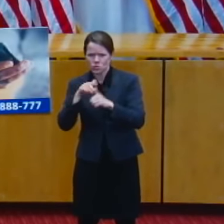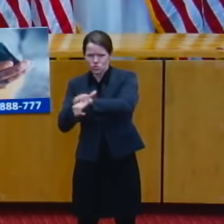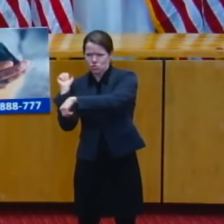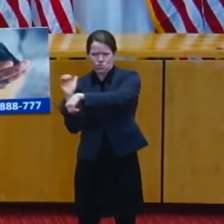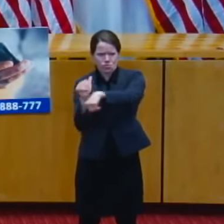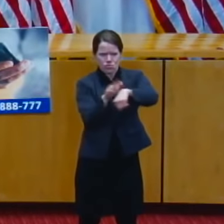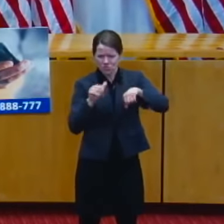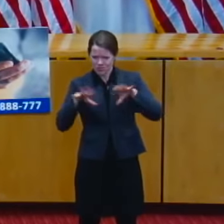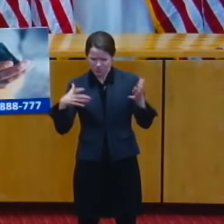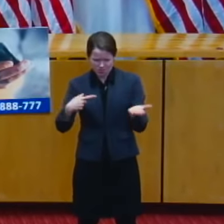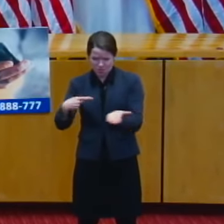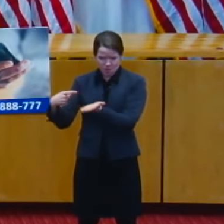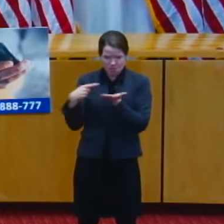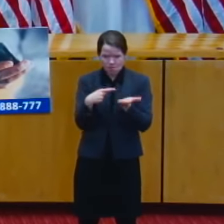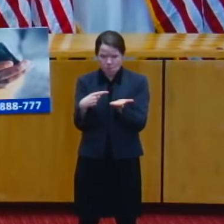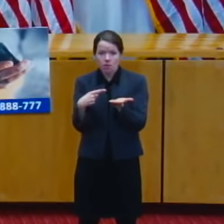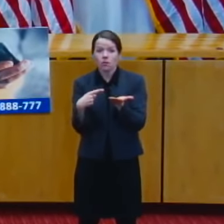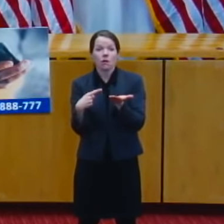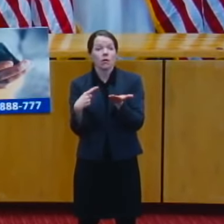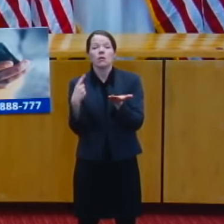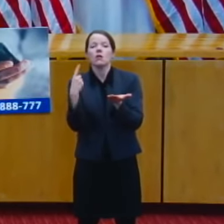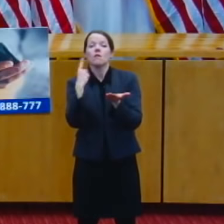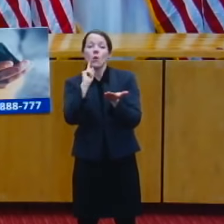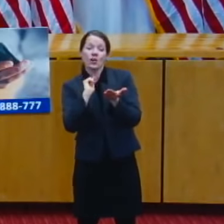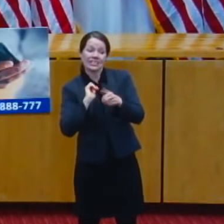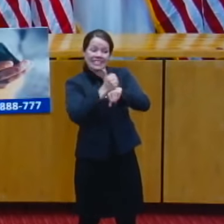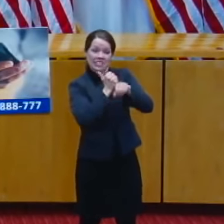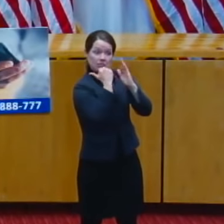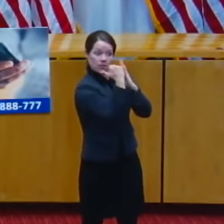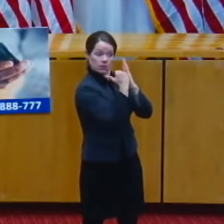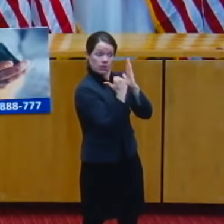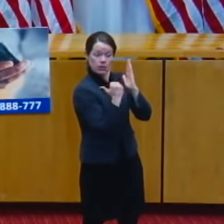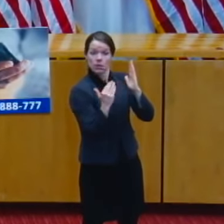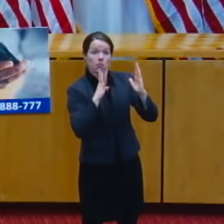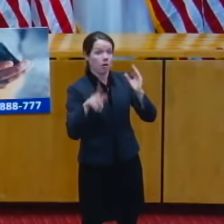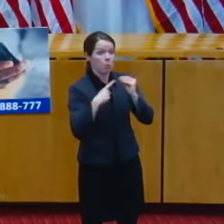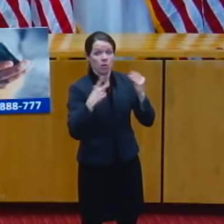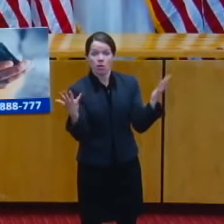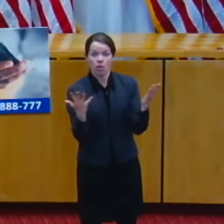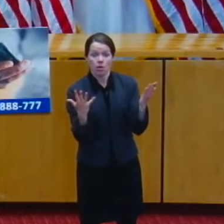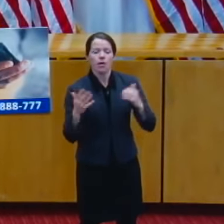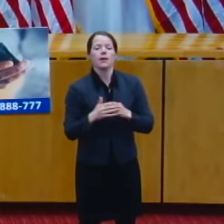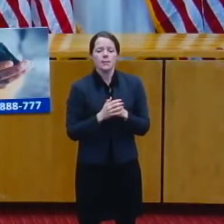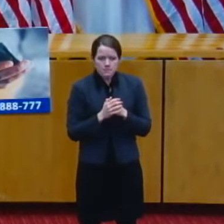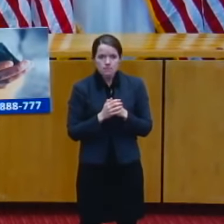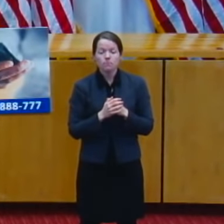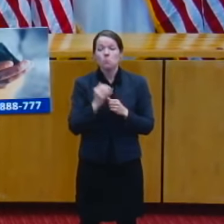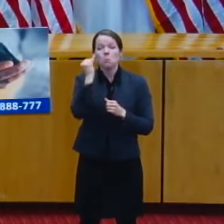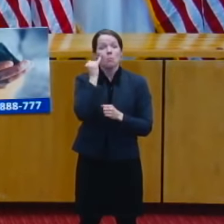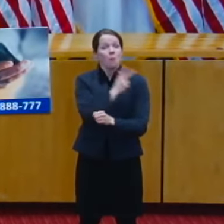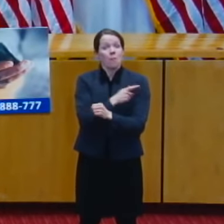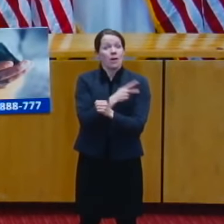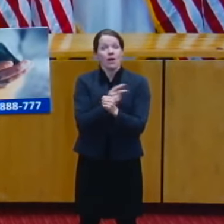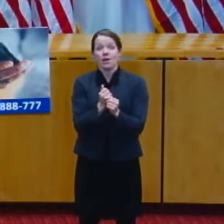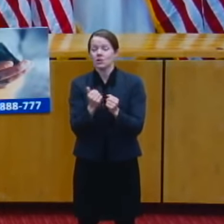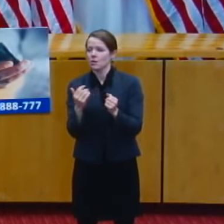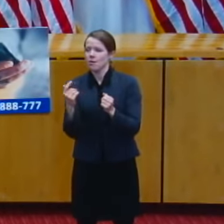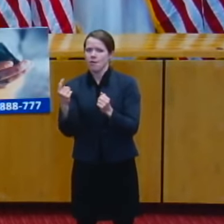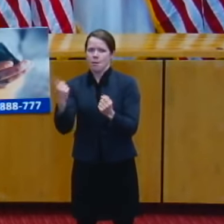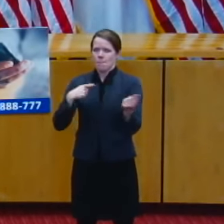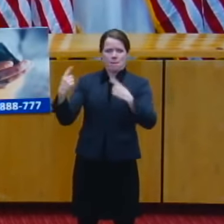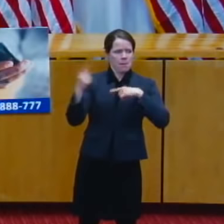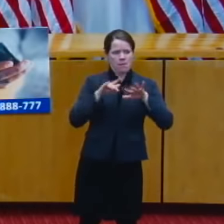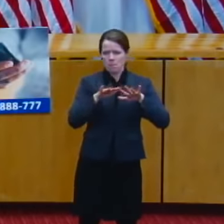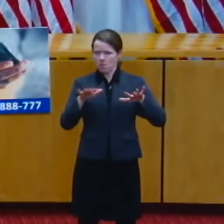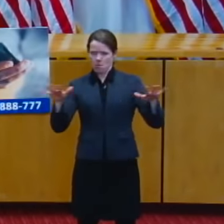are not conversations that anybody ever wants to have. But over the past few weeks, we heard from many within the